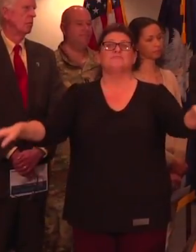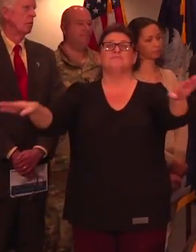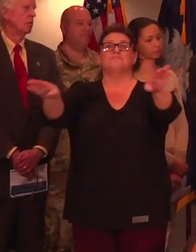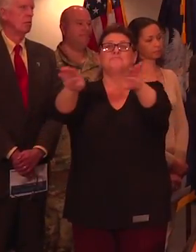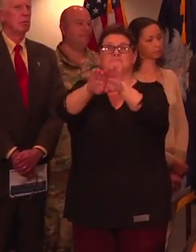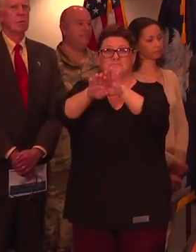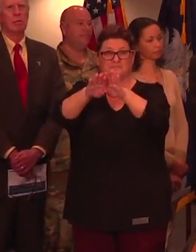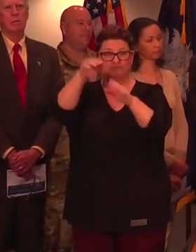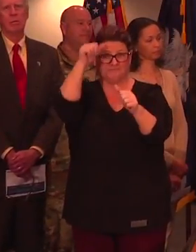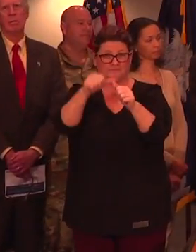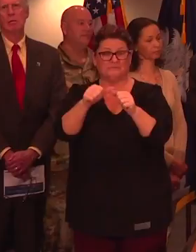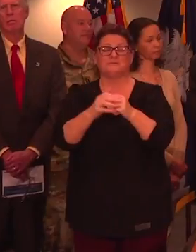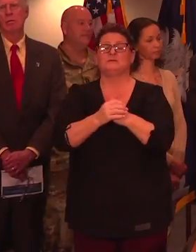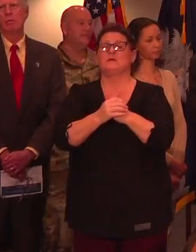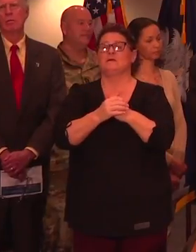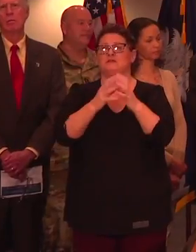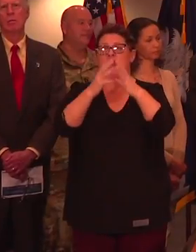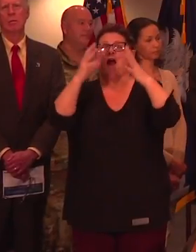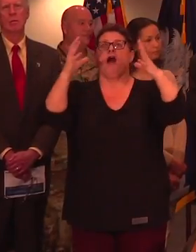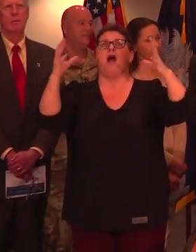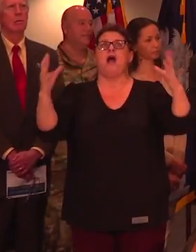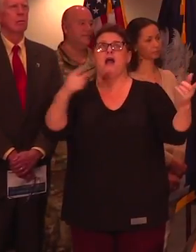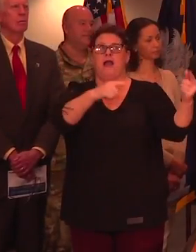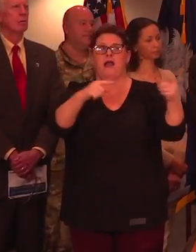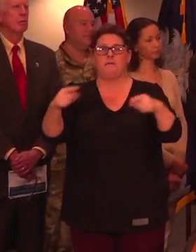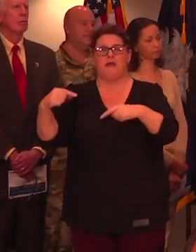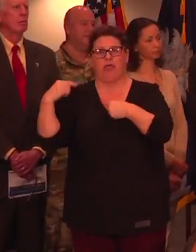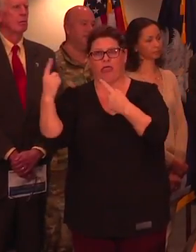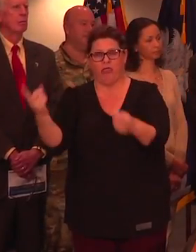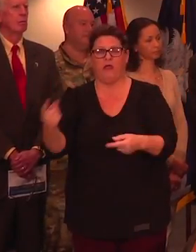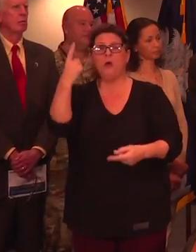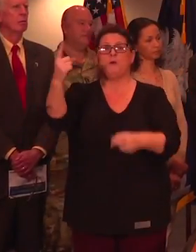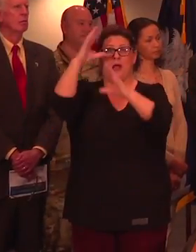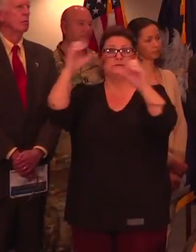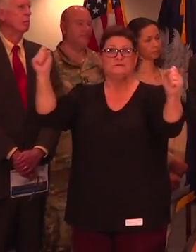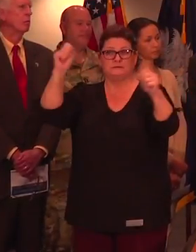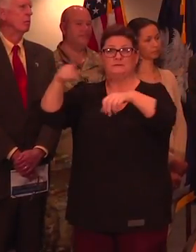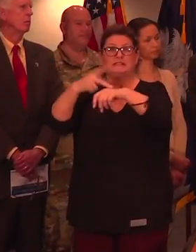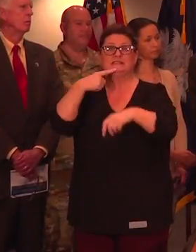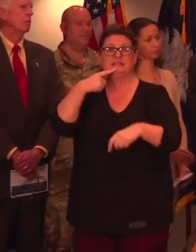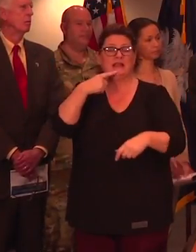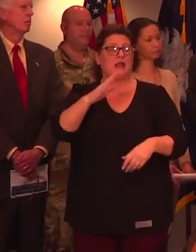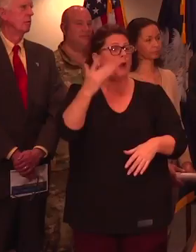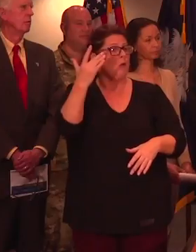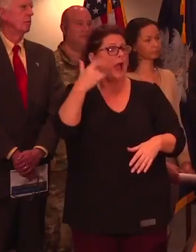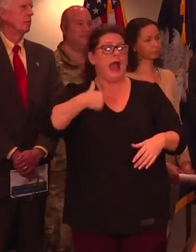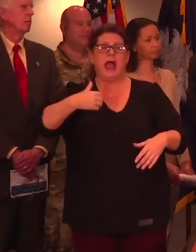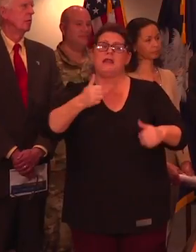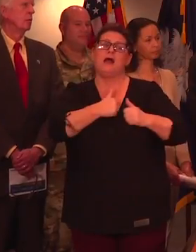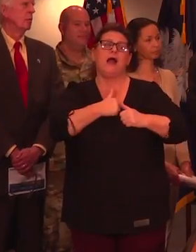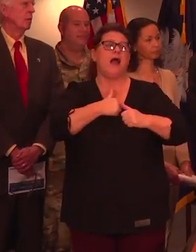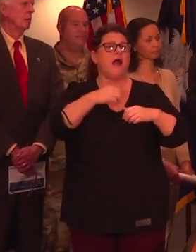closed, there have been lots of things happening. One superintendent called me today and said, the reason I like to be in